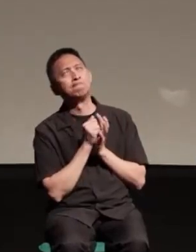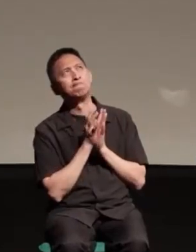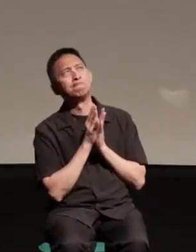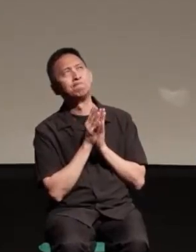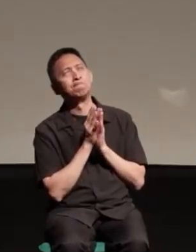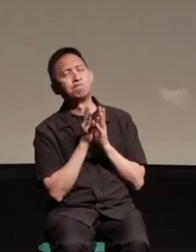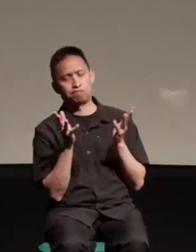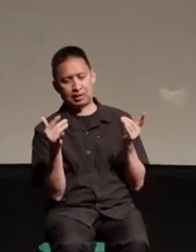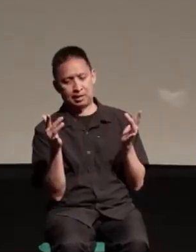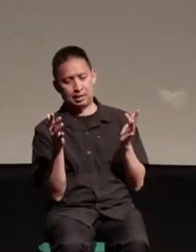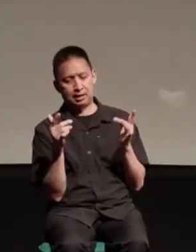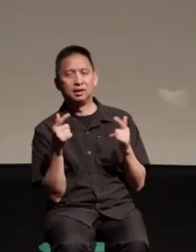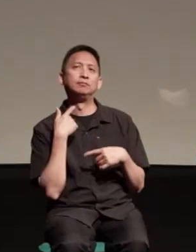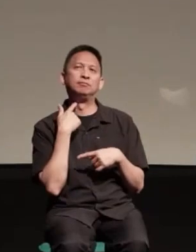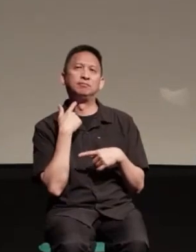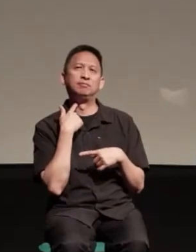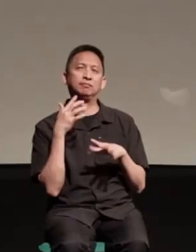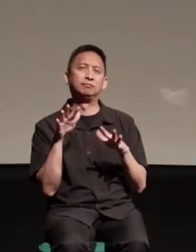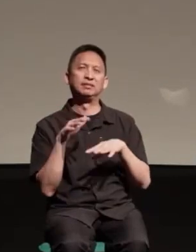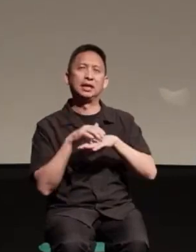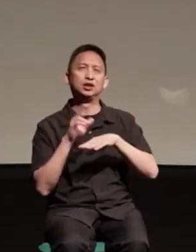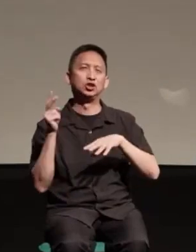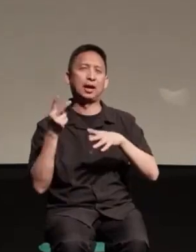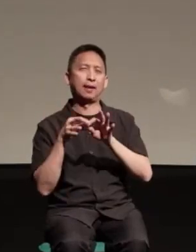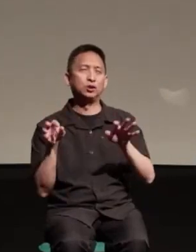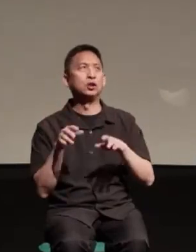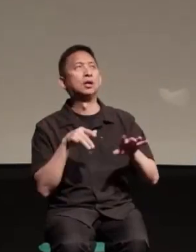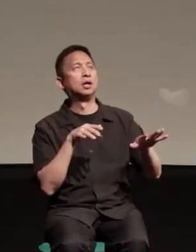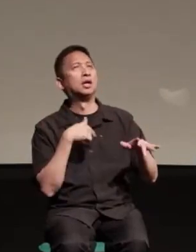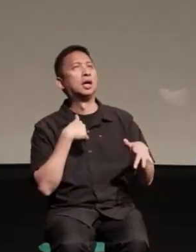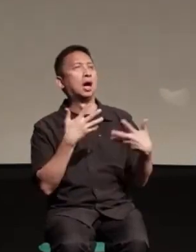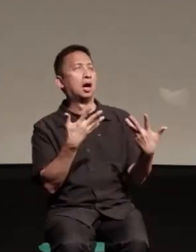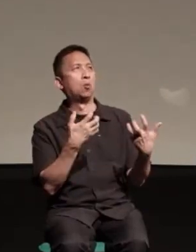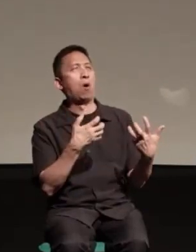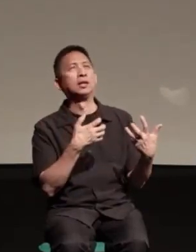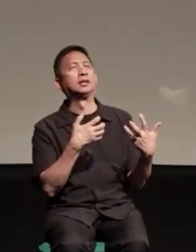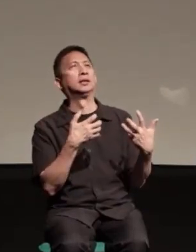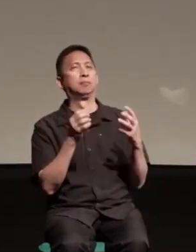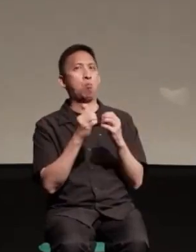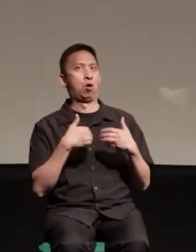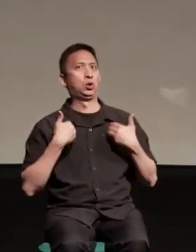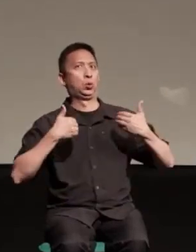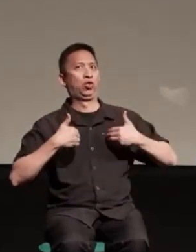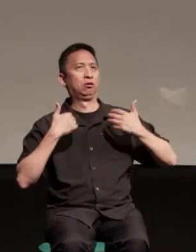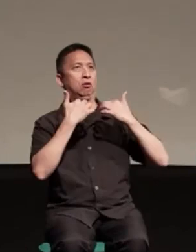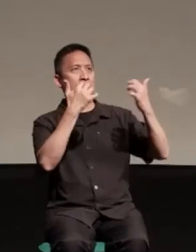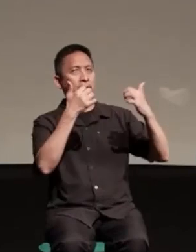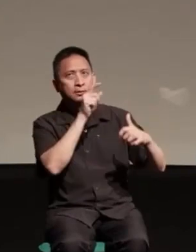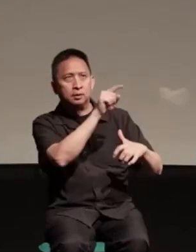really public media talk to the millennials and beyond, because I really feel that people